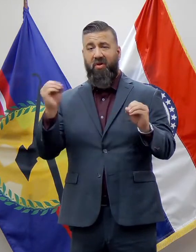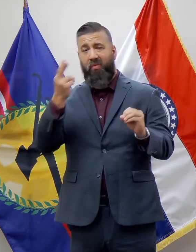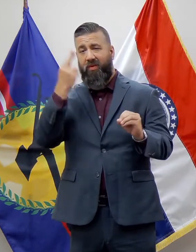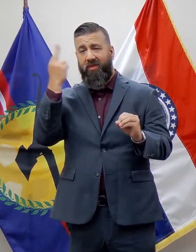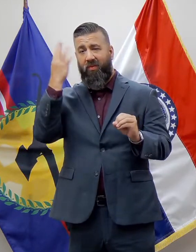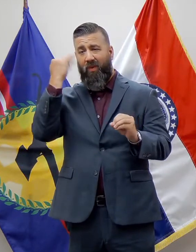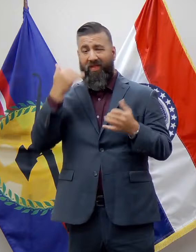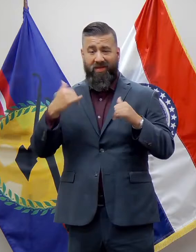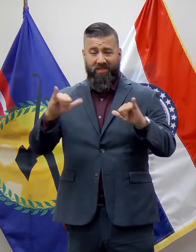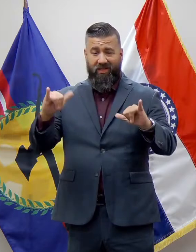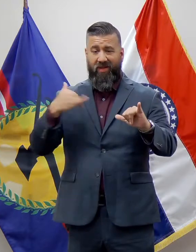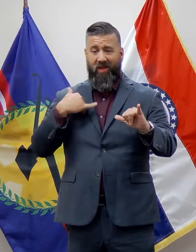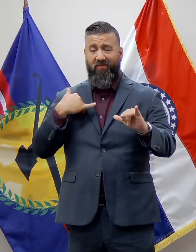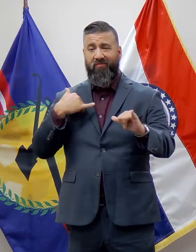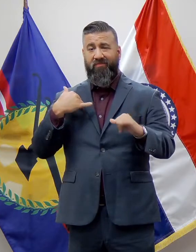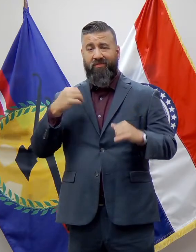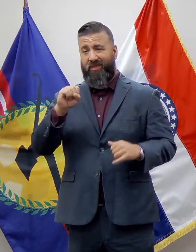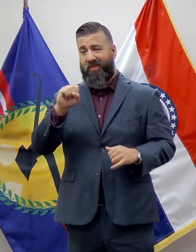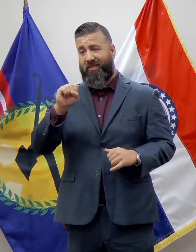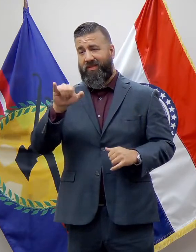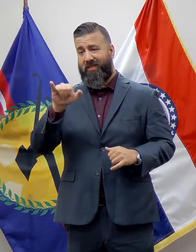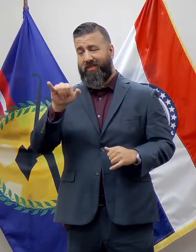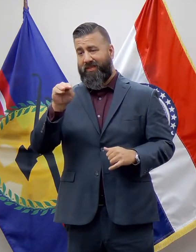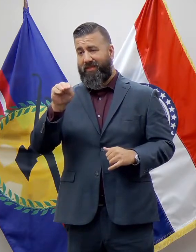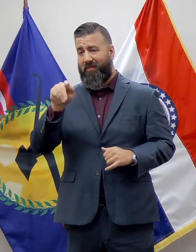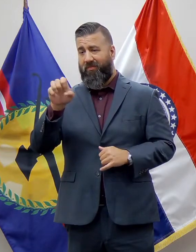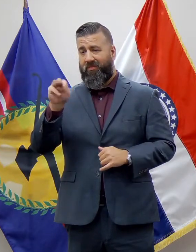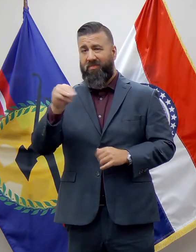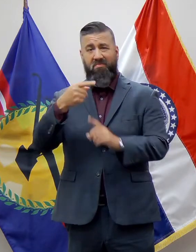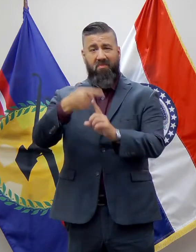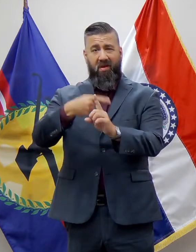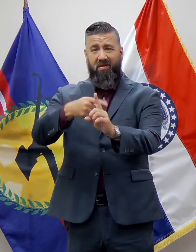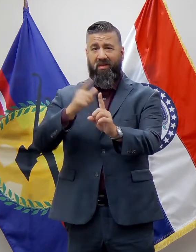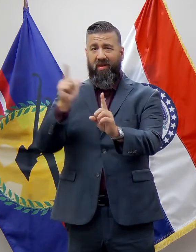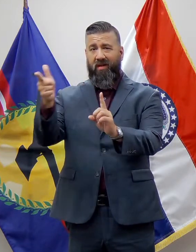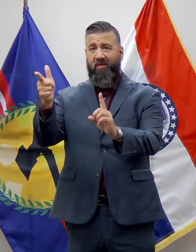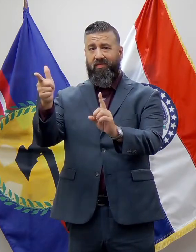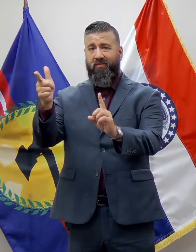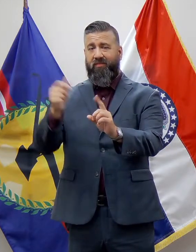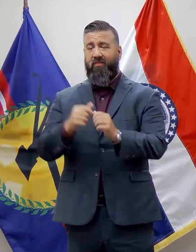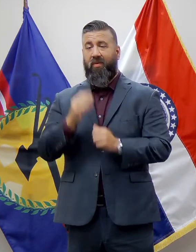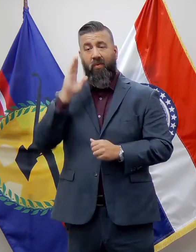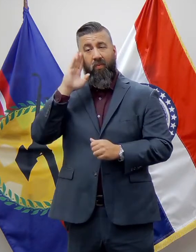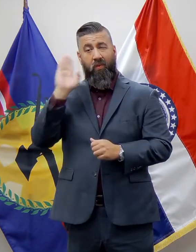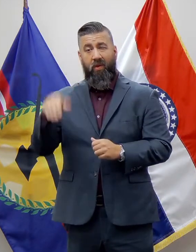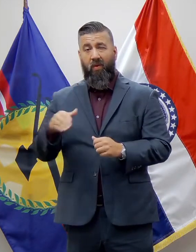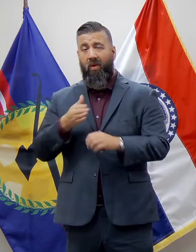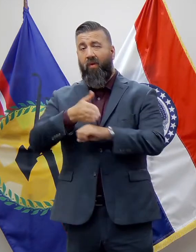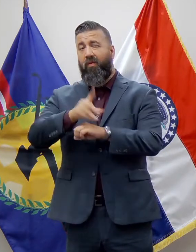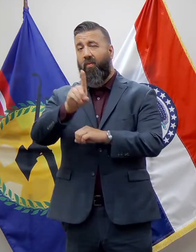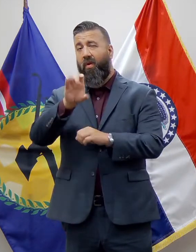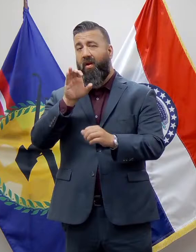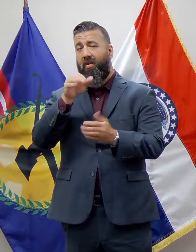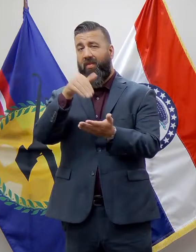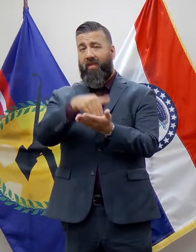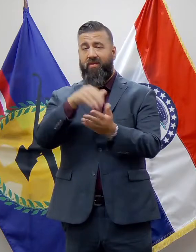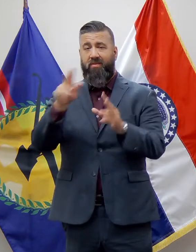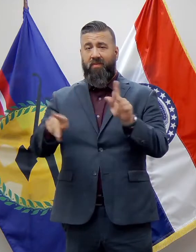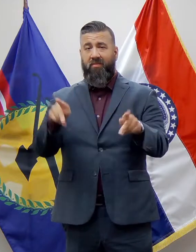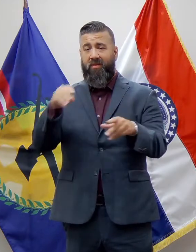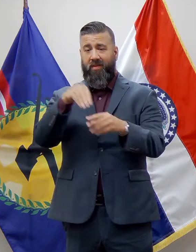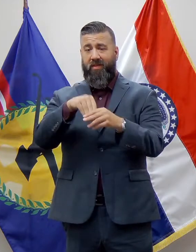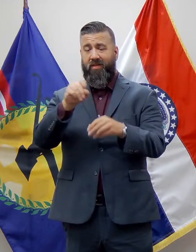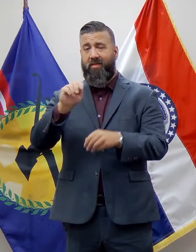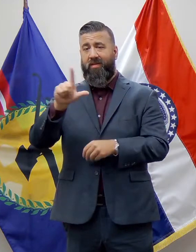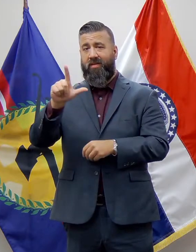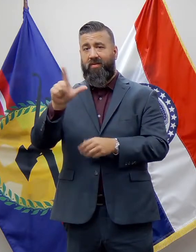have symptoms months later, while others have recovered. We know that over 100,000 people in St. Louis County have